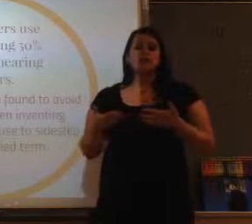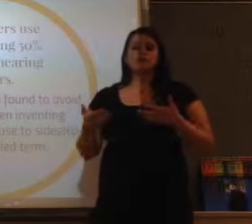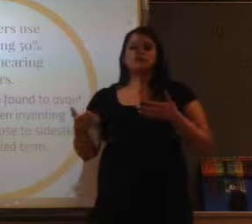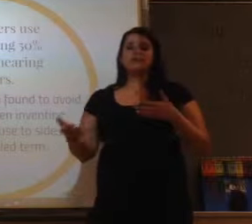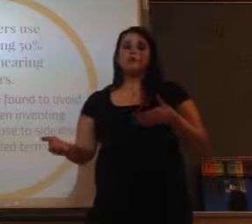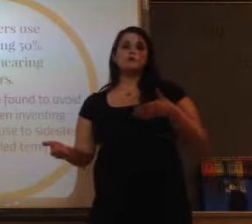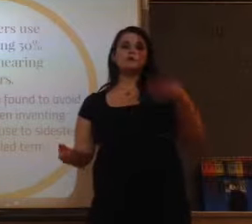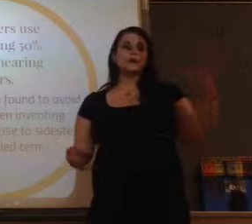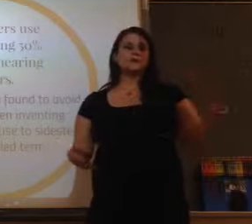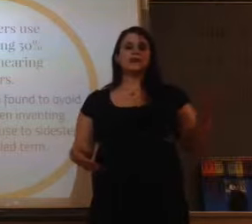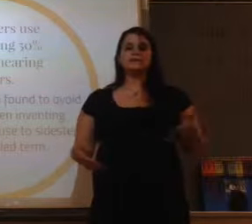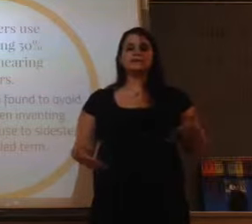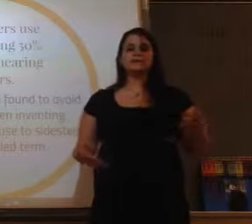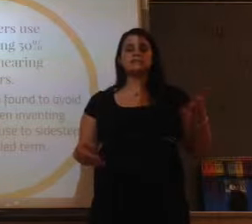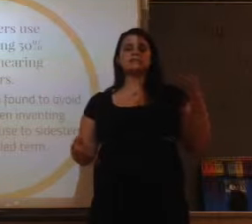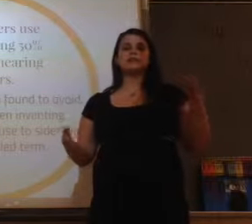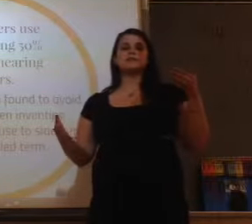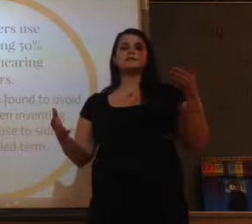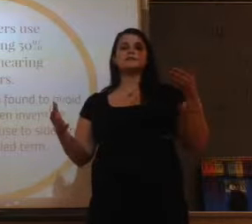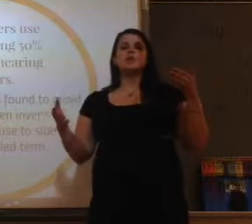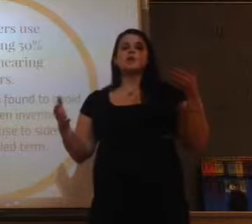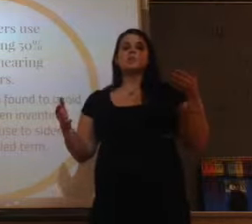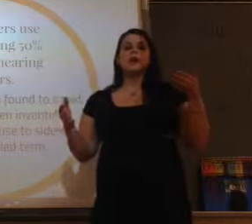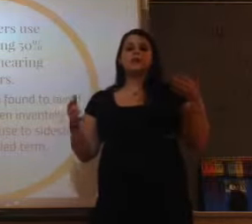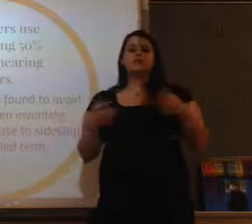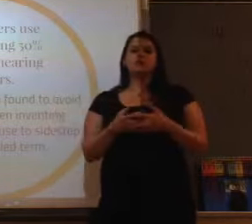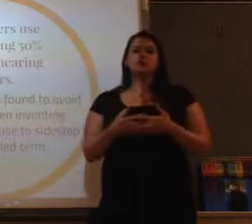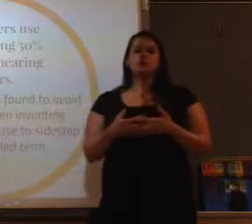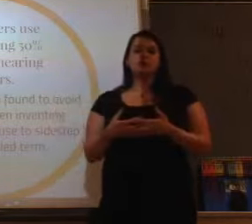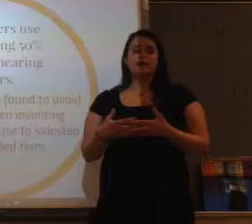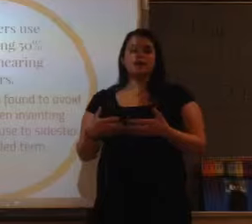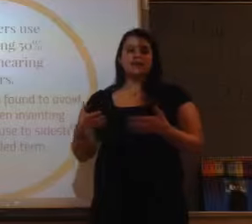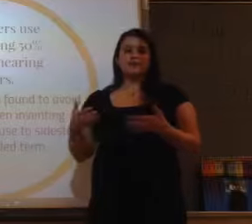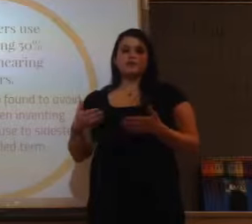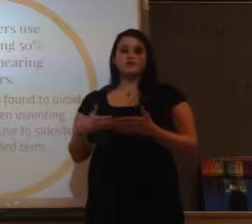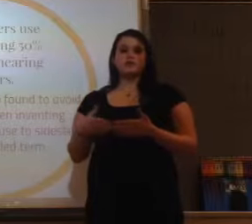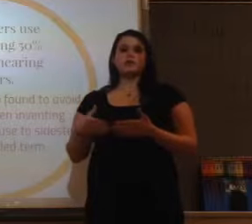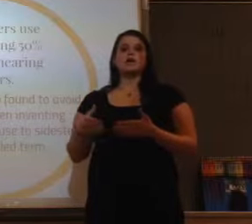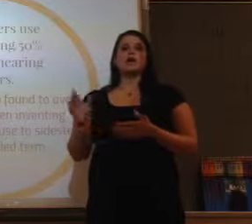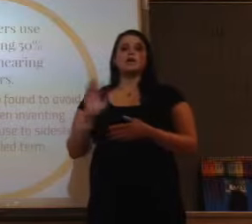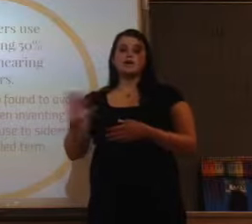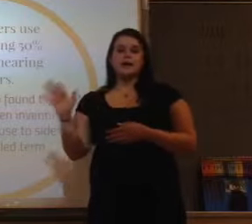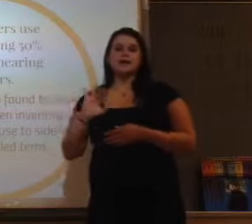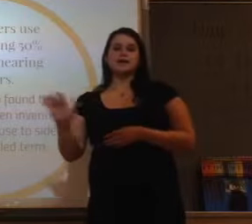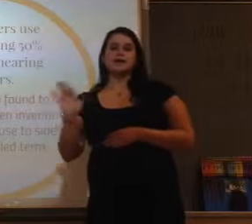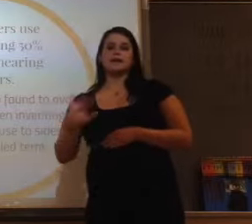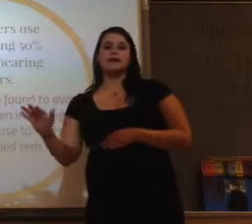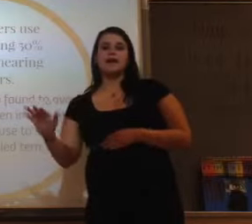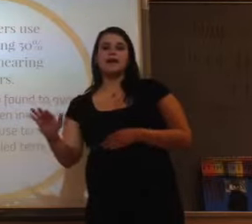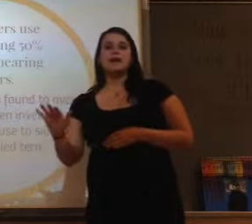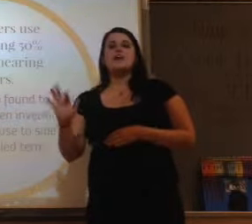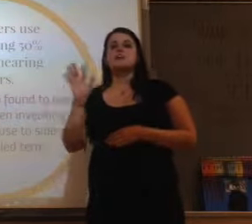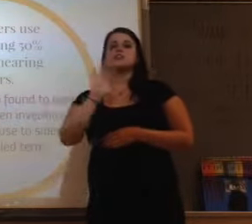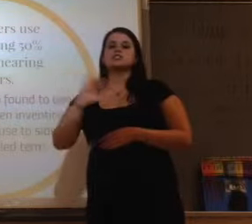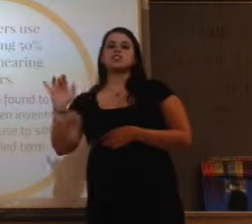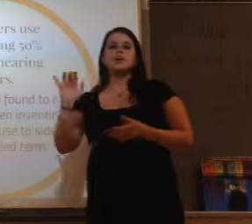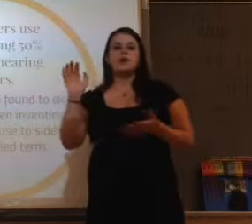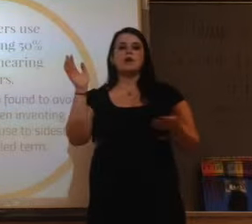signs, home signs between students. Rather than showing a fingerspelled word again and again and again, they'll show it